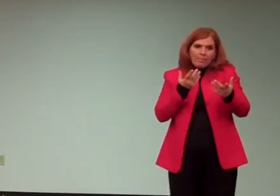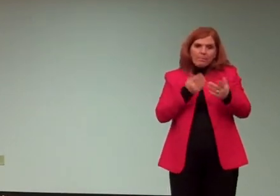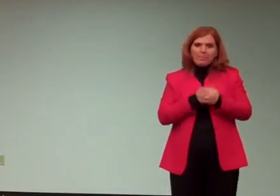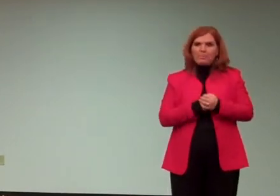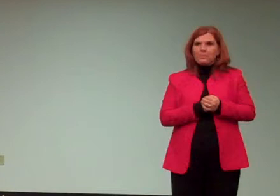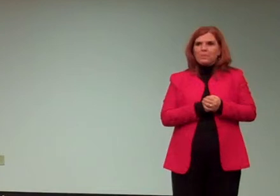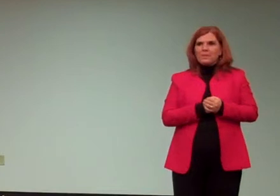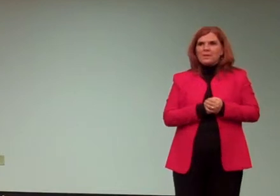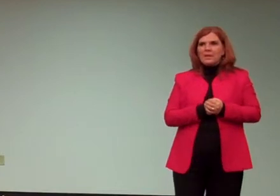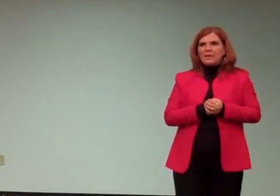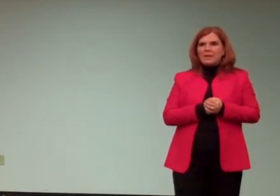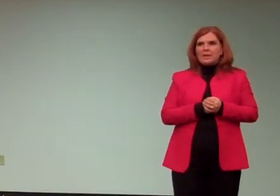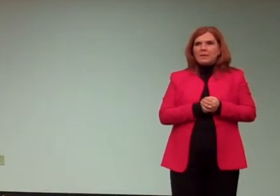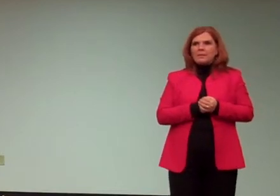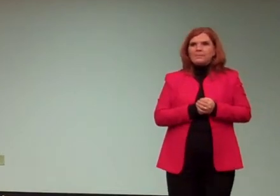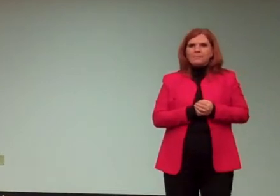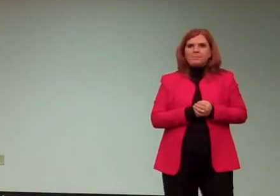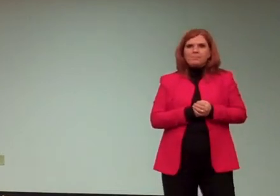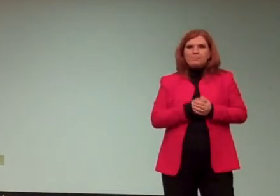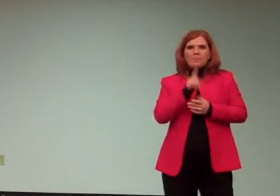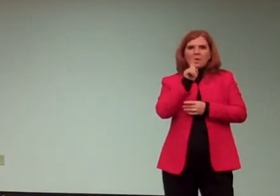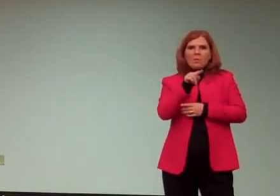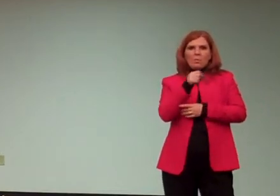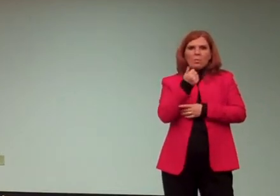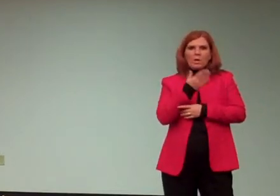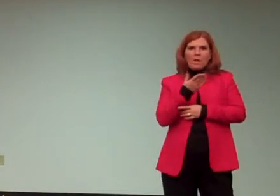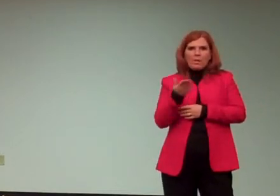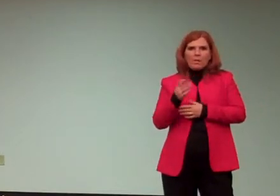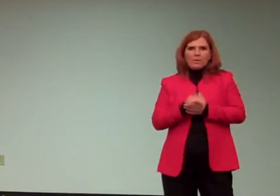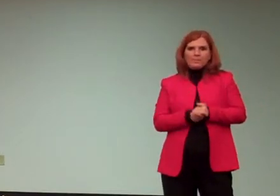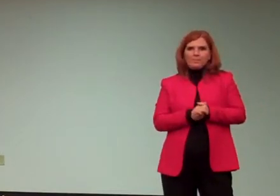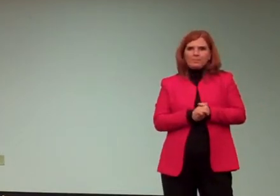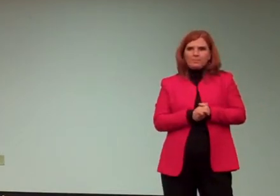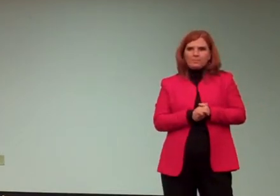You know, and let me, one other thing.